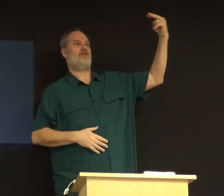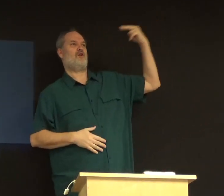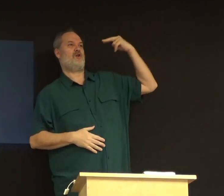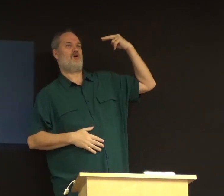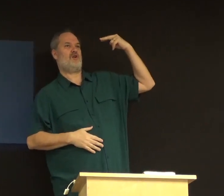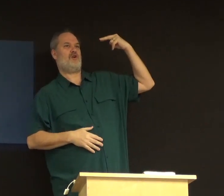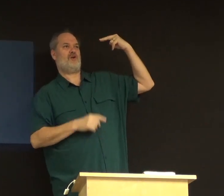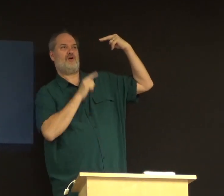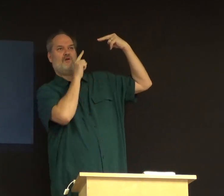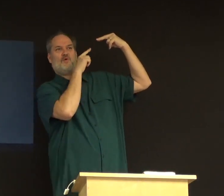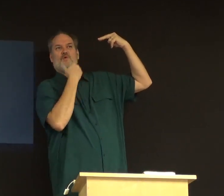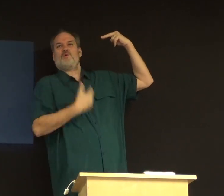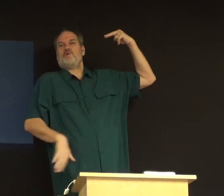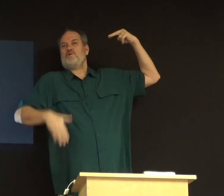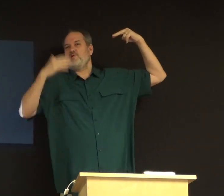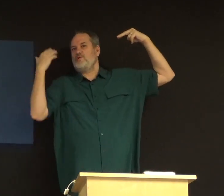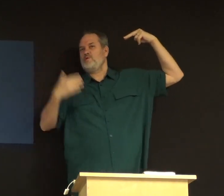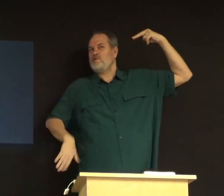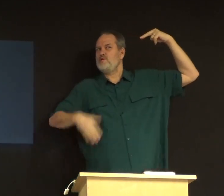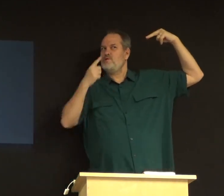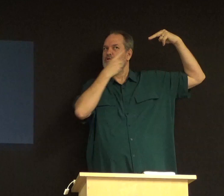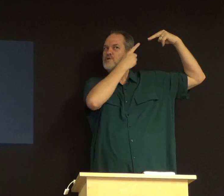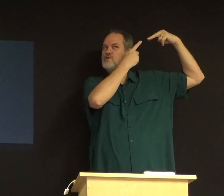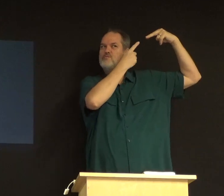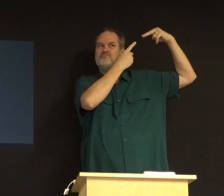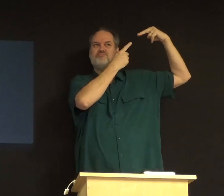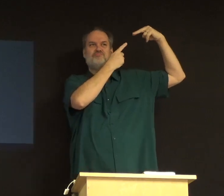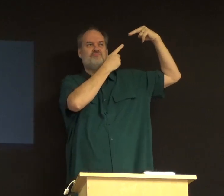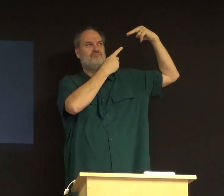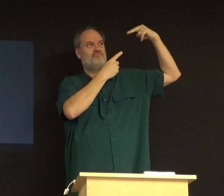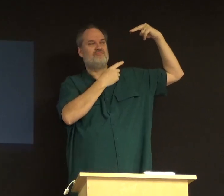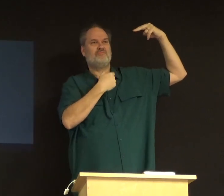Is it the way that it makes us look, or the way that we make us look?